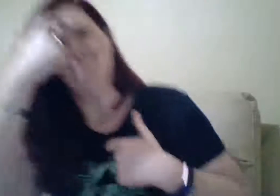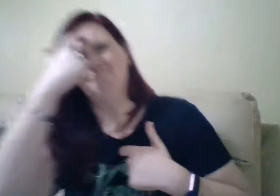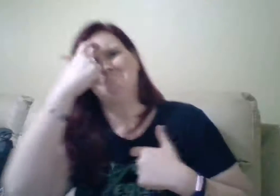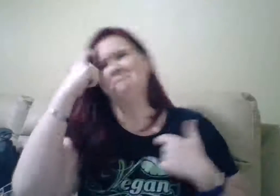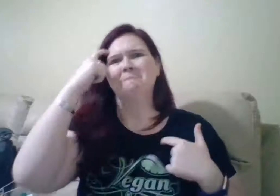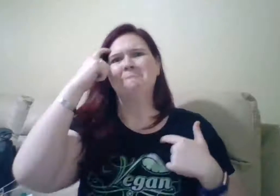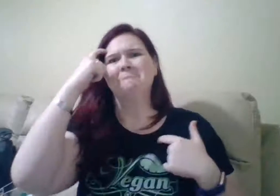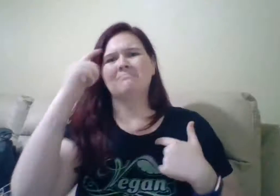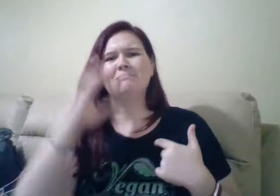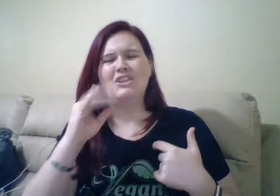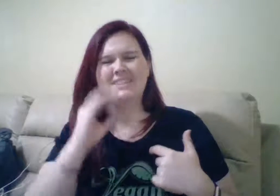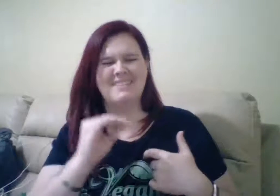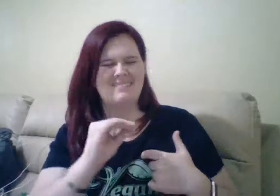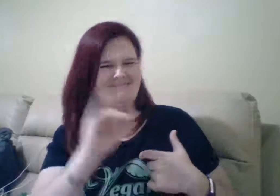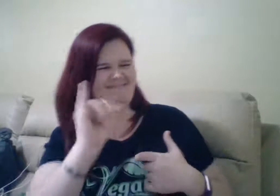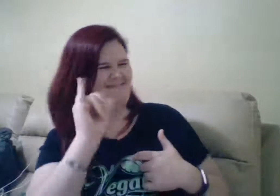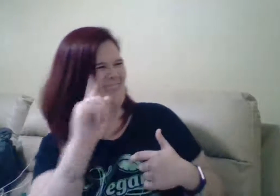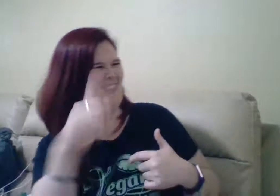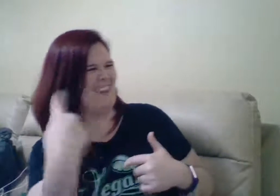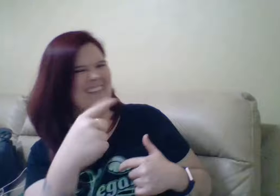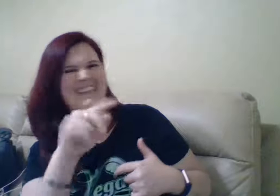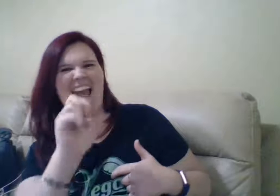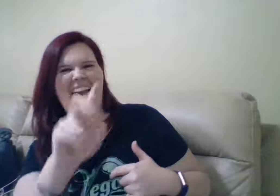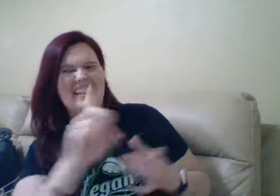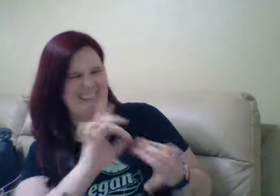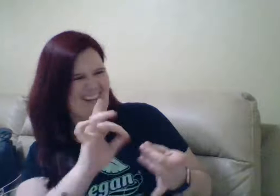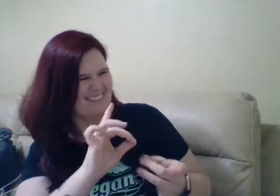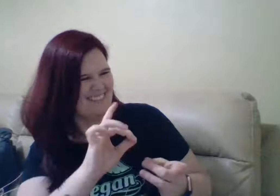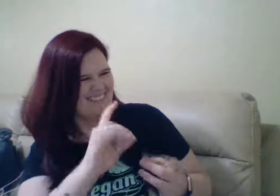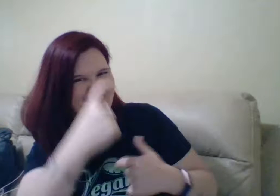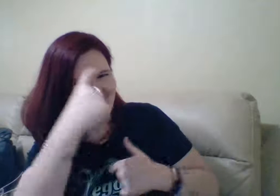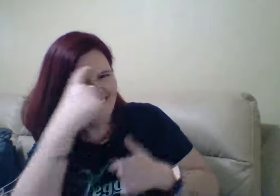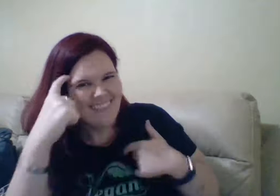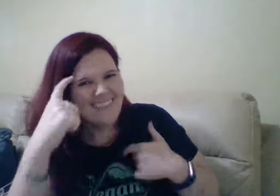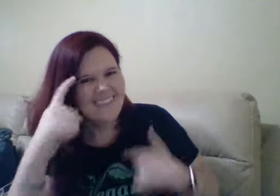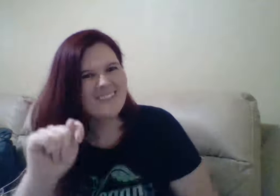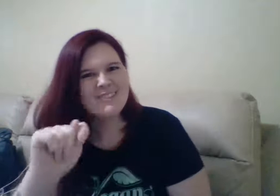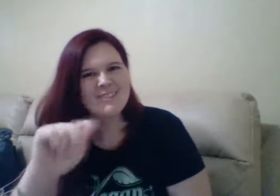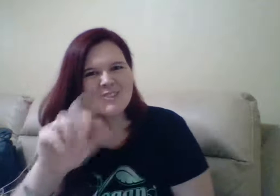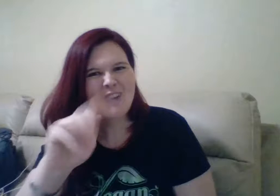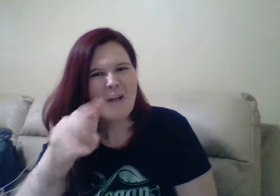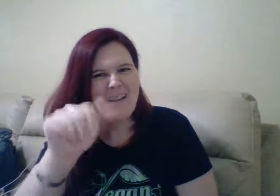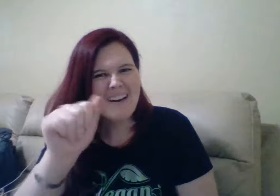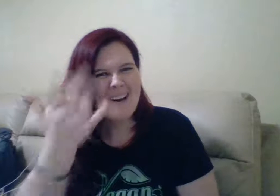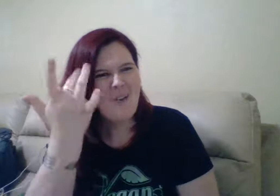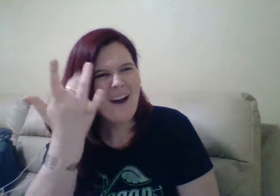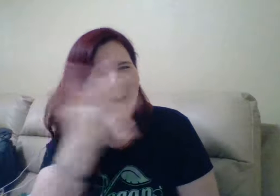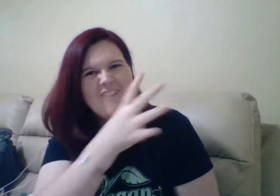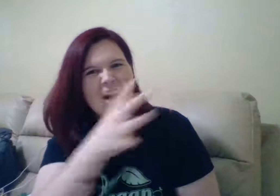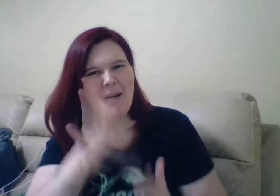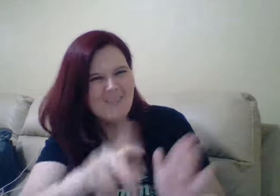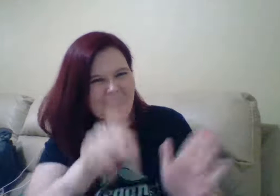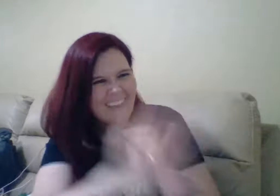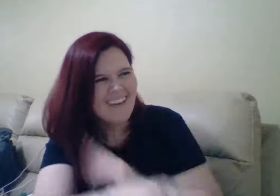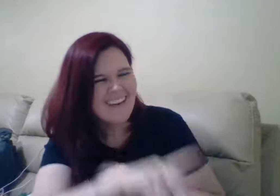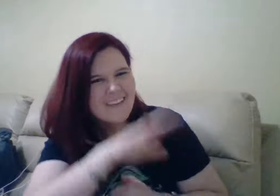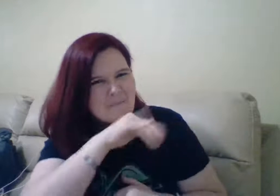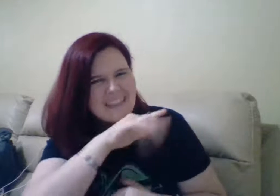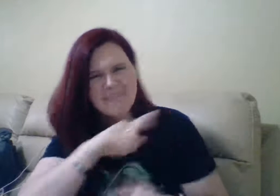news report says that it's traumatizing because these farmers are going to have to kill the pigs. What about the pigs? Is it not traumatizing for them that their bodies